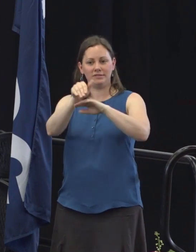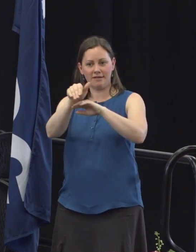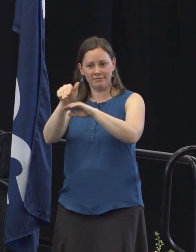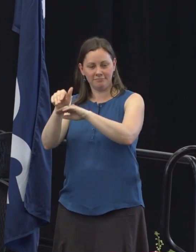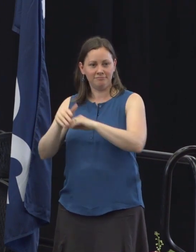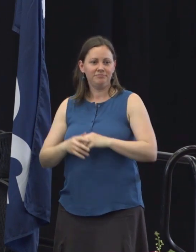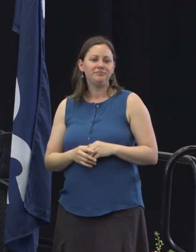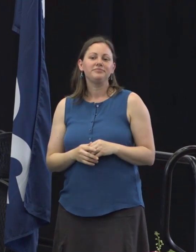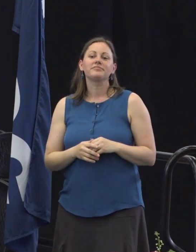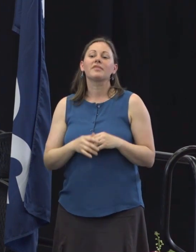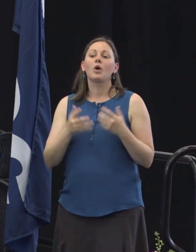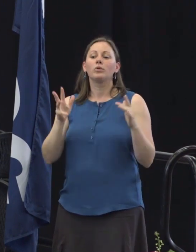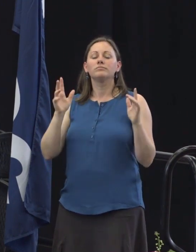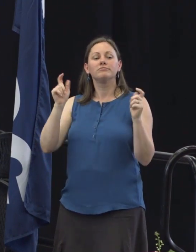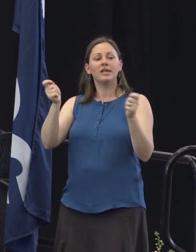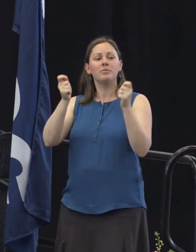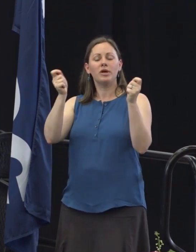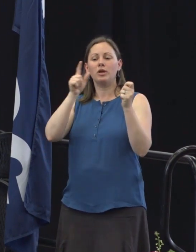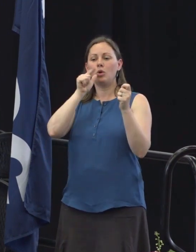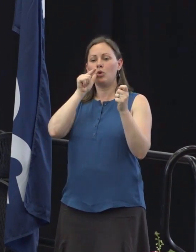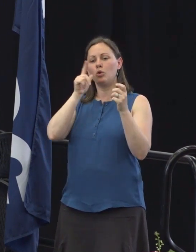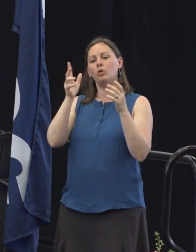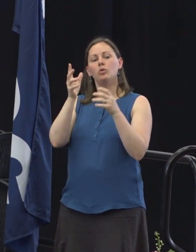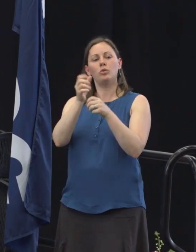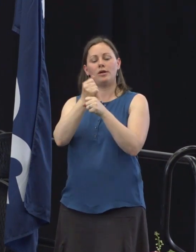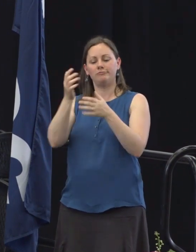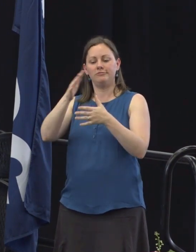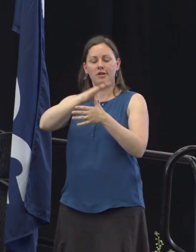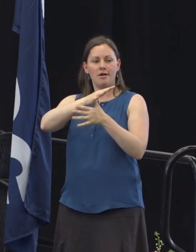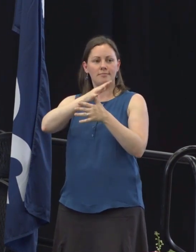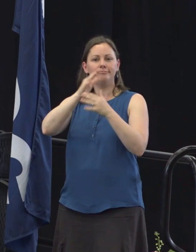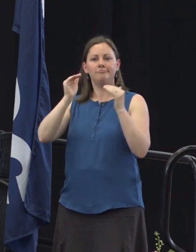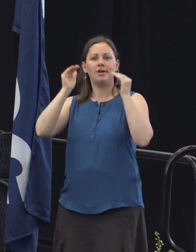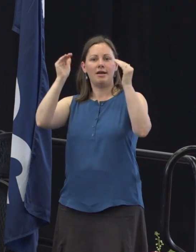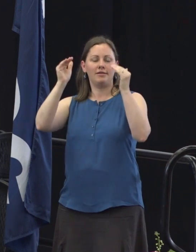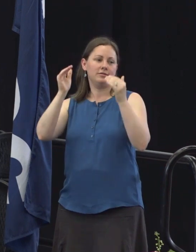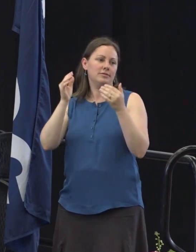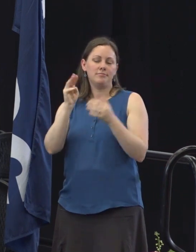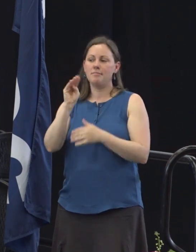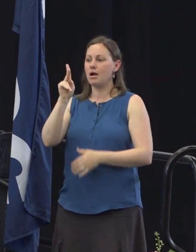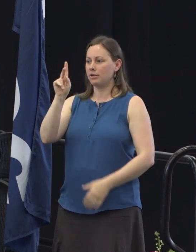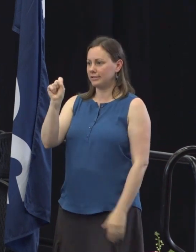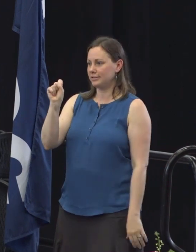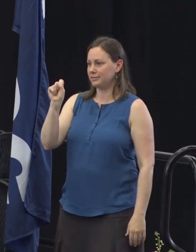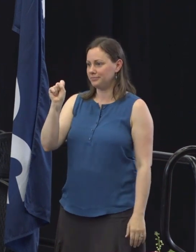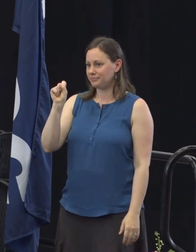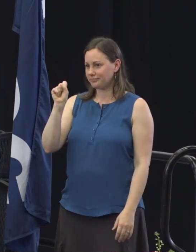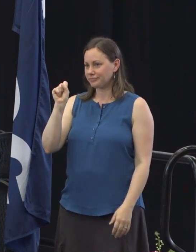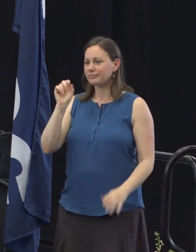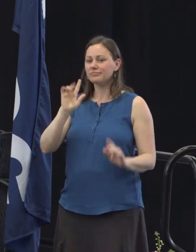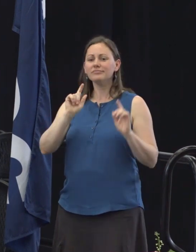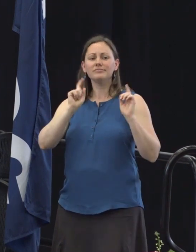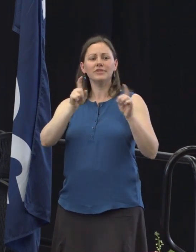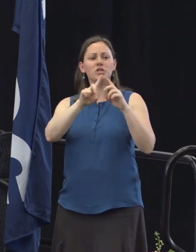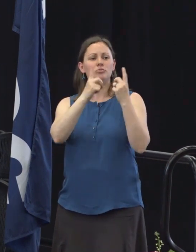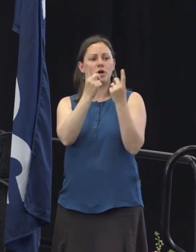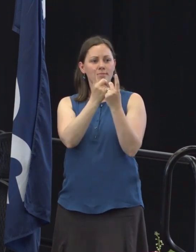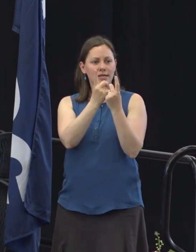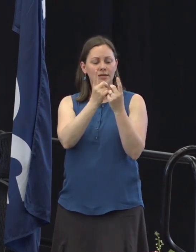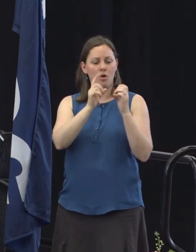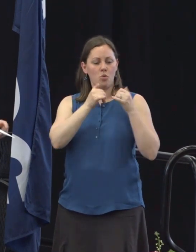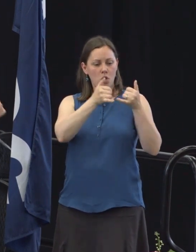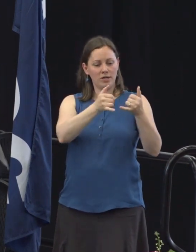celebrated the students with the highest aggregate in each program and presented departmental and industry